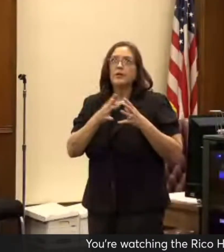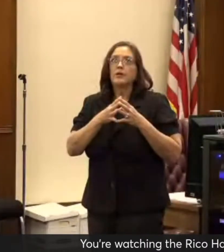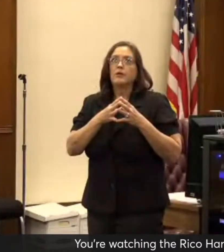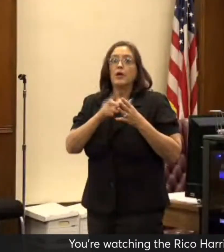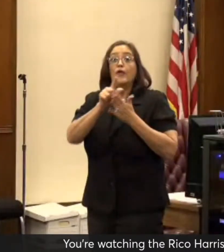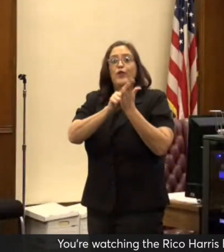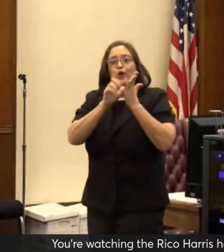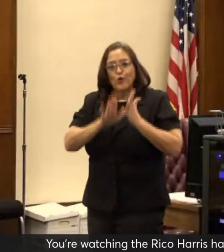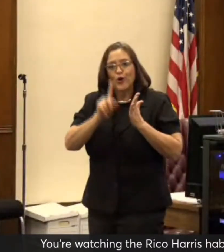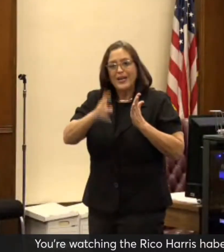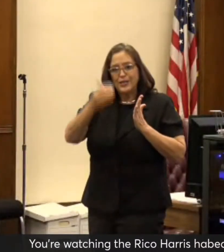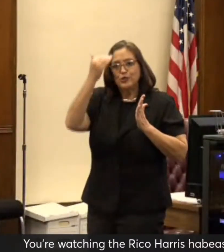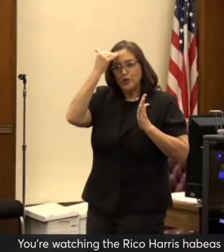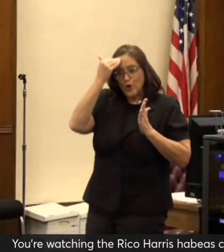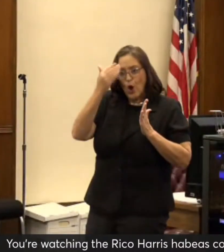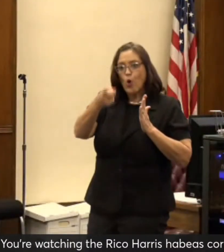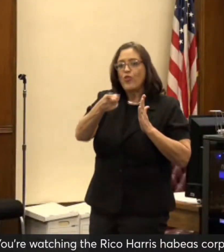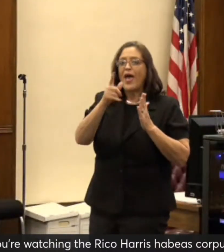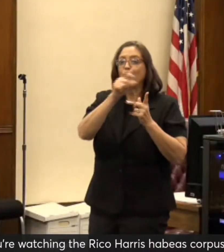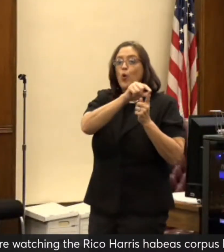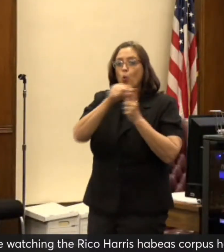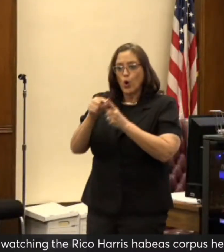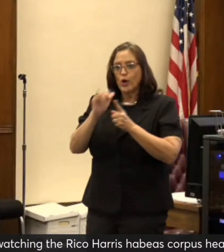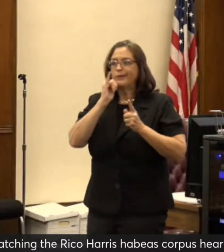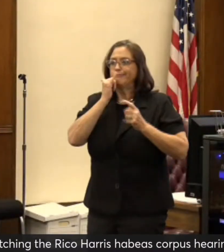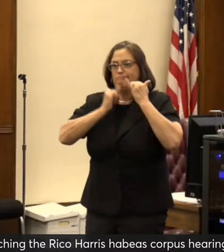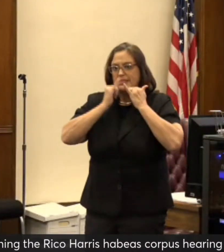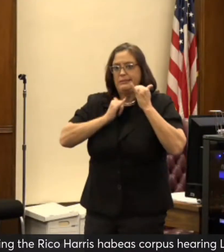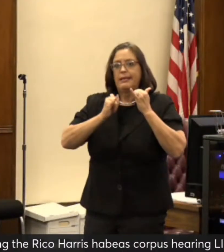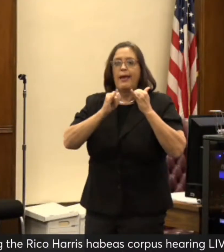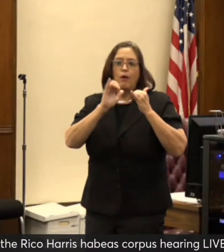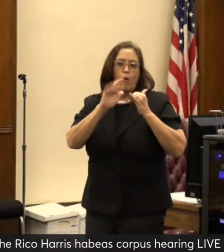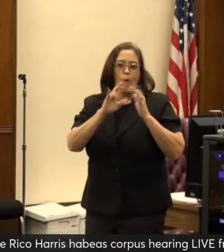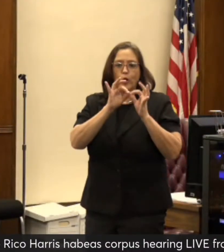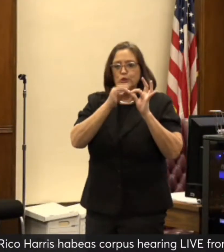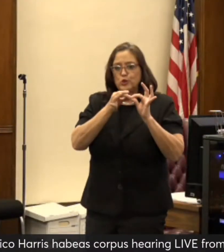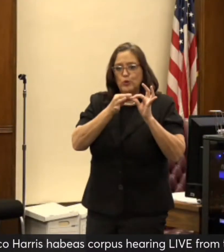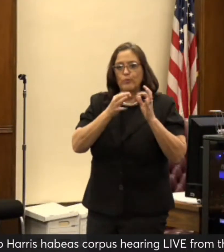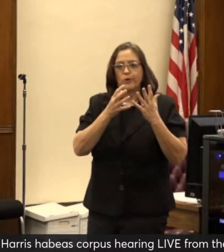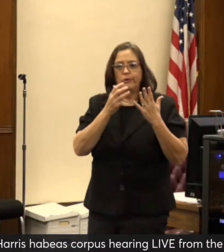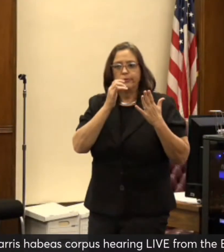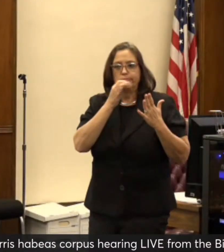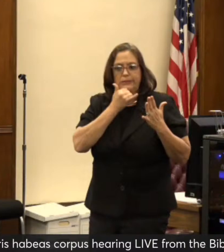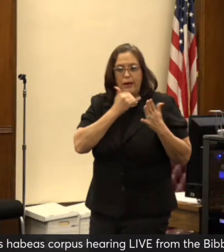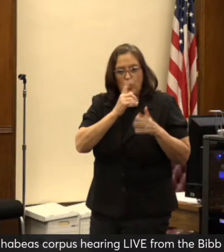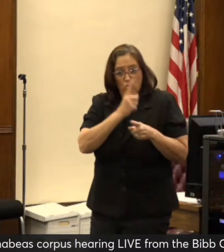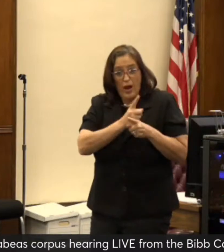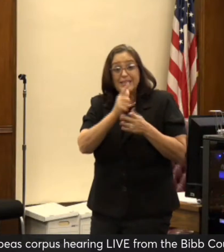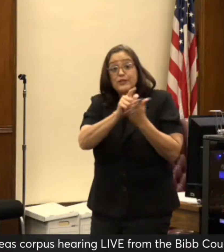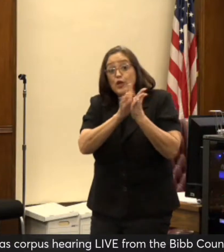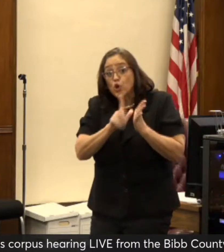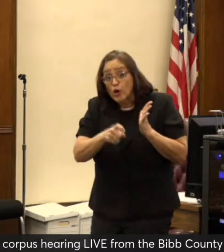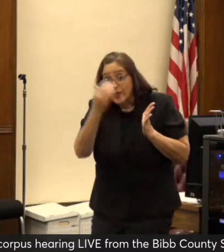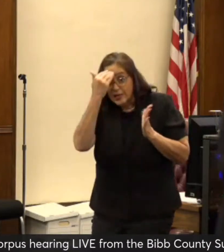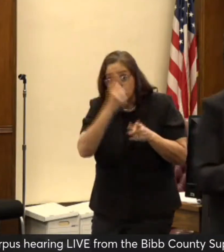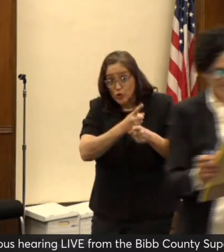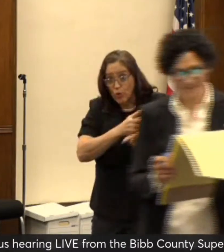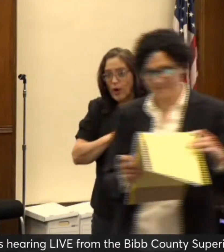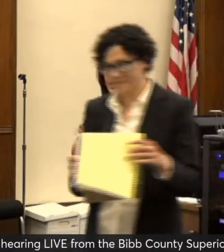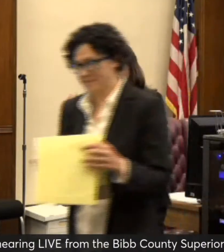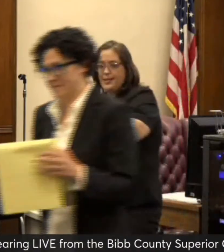interpreted as precisely as they could be. Is that correct? Correct. Thank you.